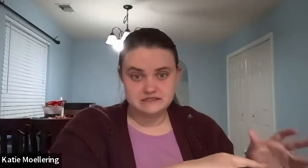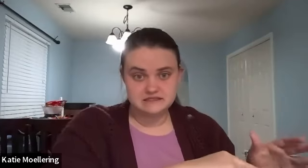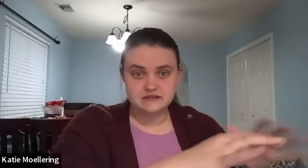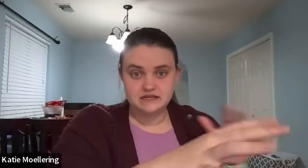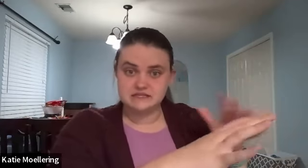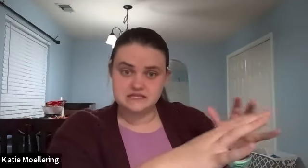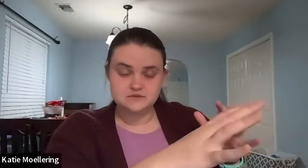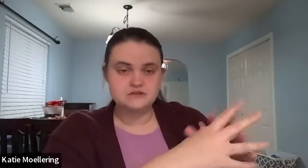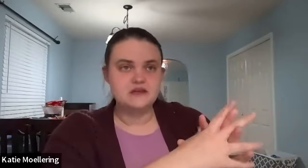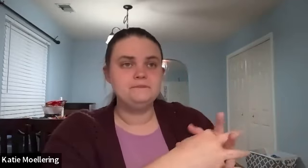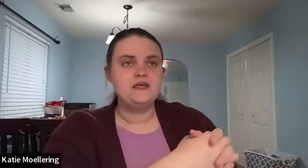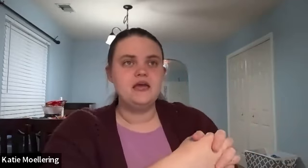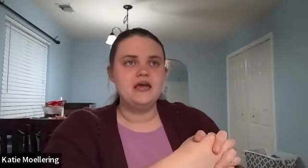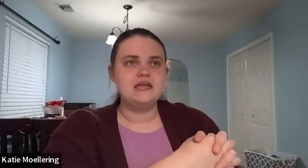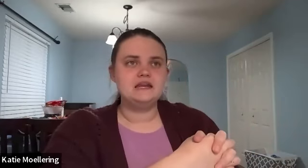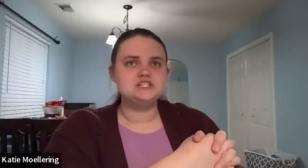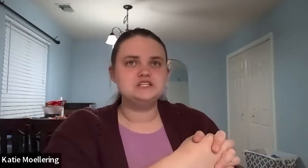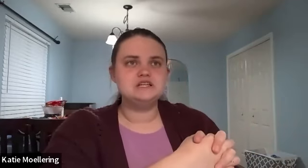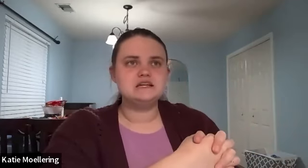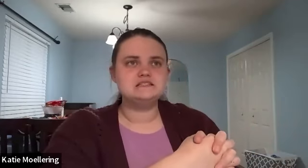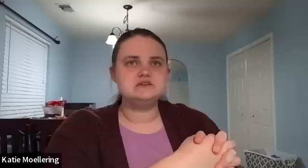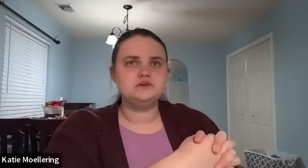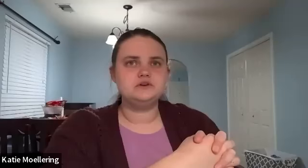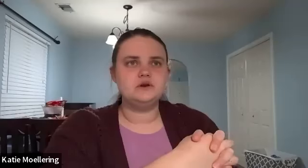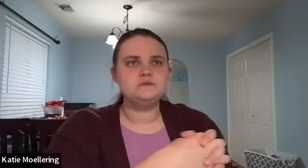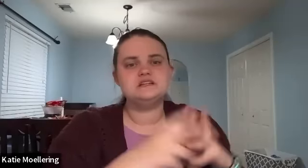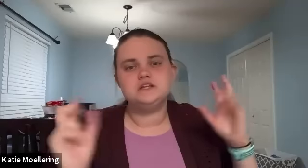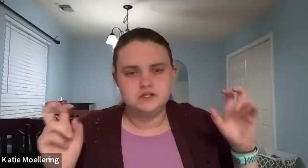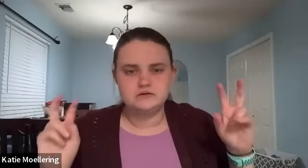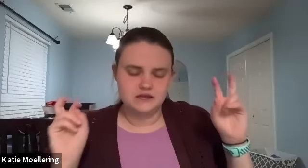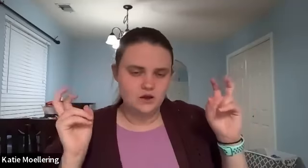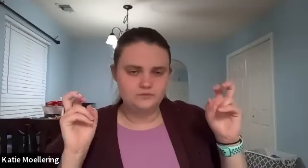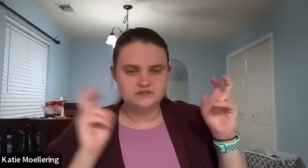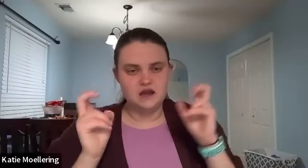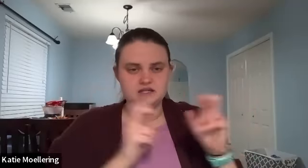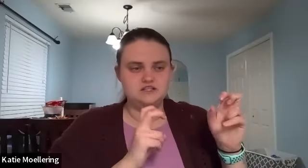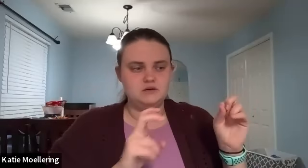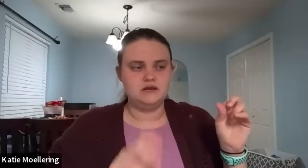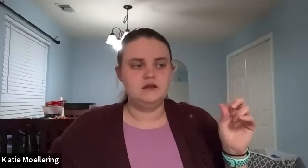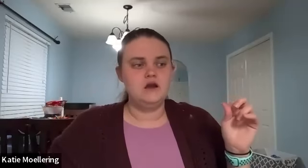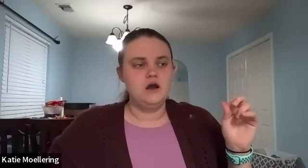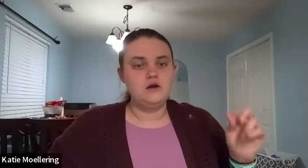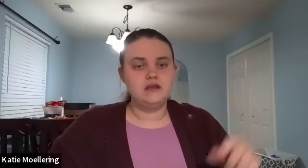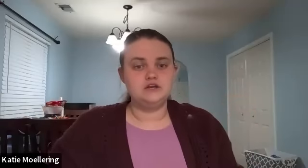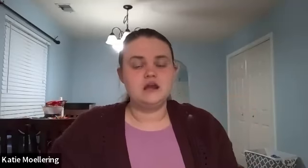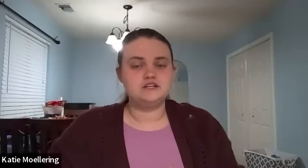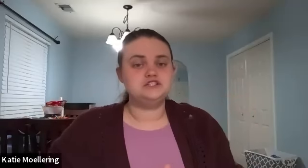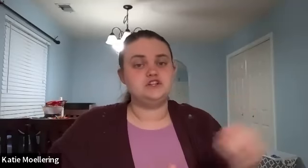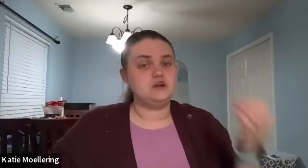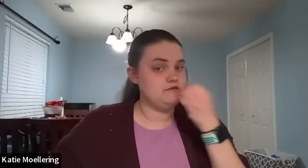sit, it's that same sort of thing. And it's just a nice little, almost like a cue, like it helps guide to knowing, okay, you're actually just talking about